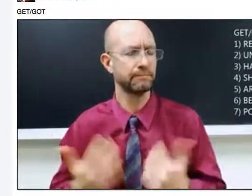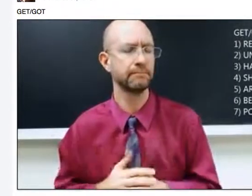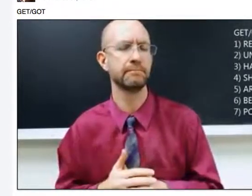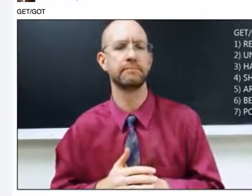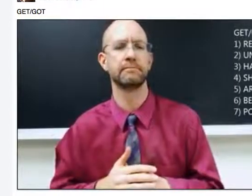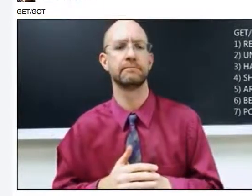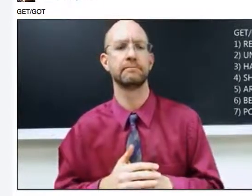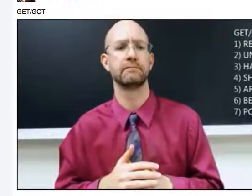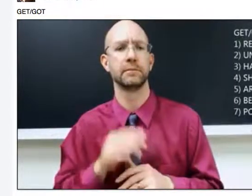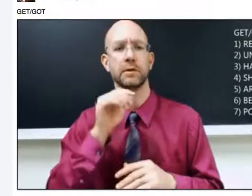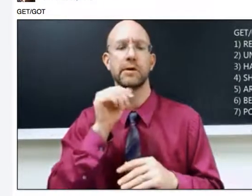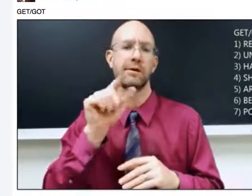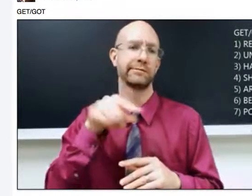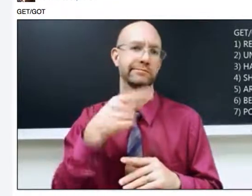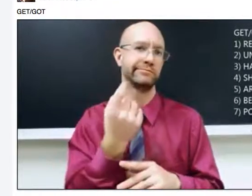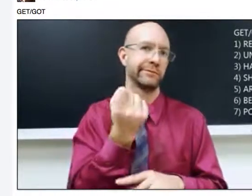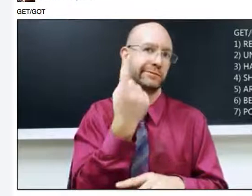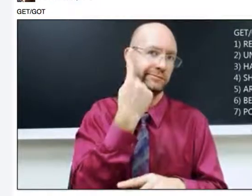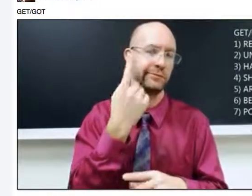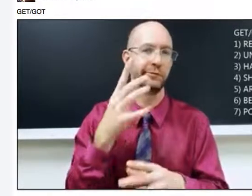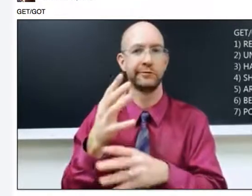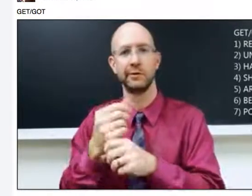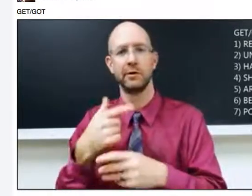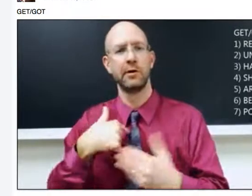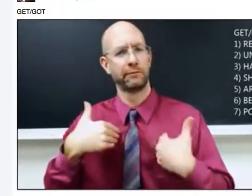See, for I got it.